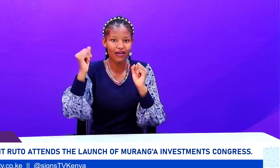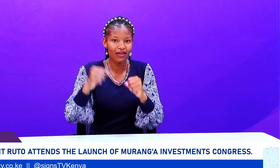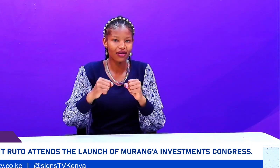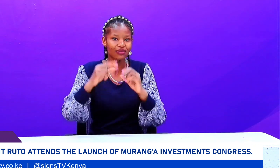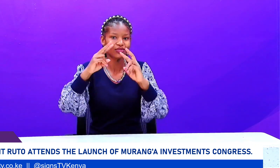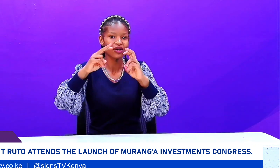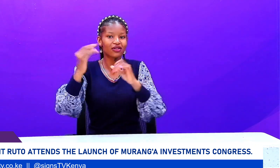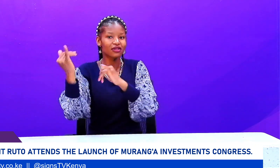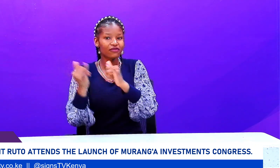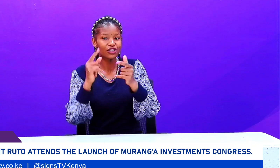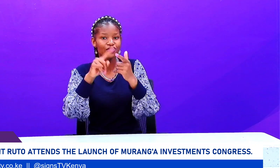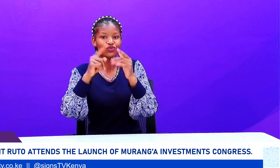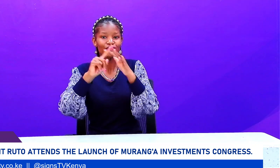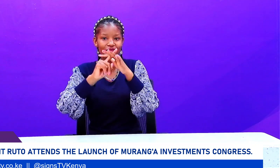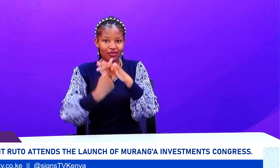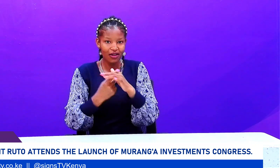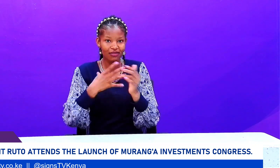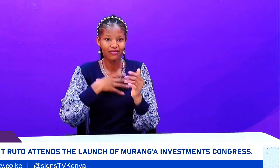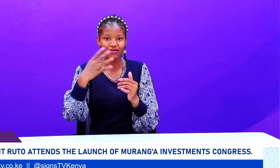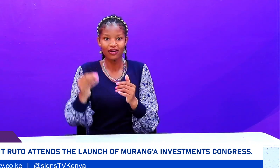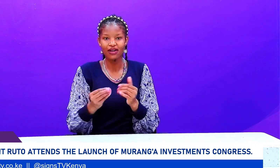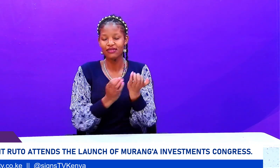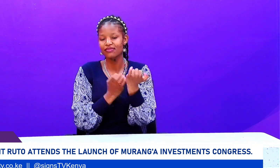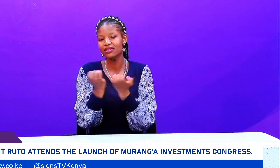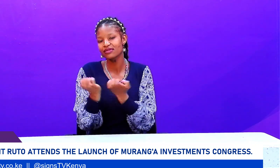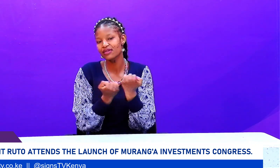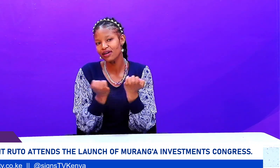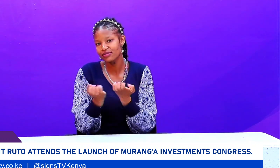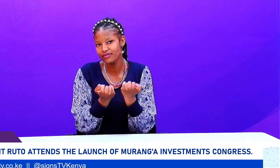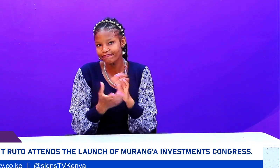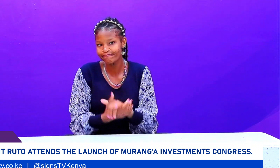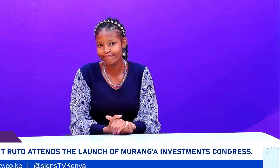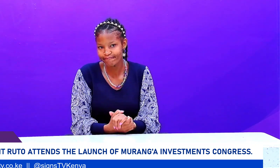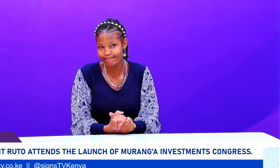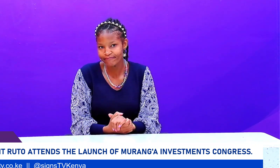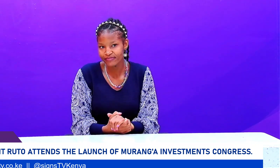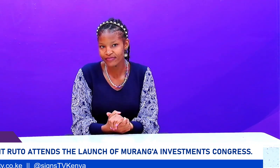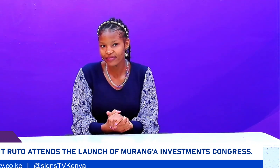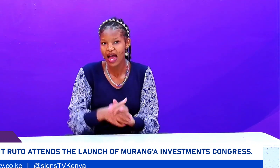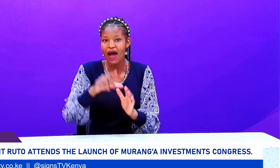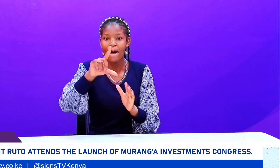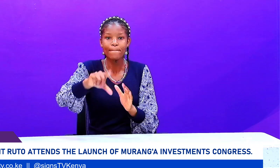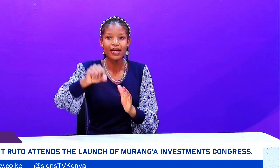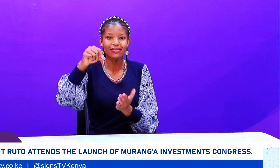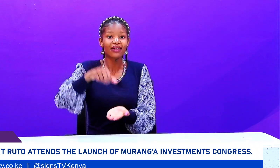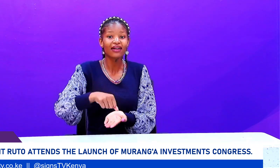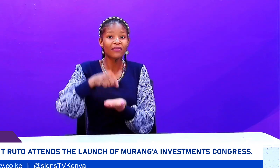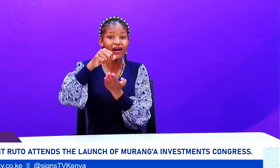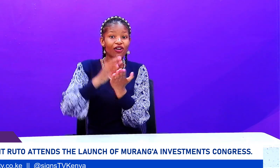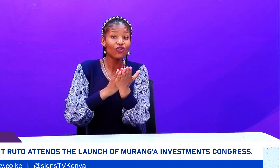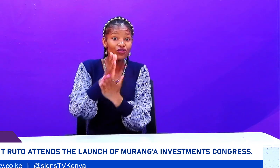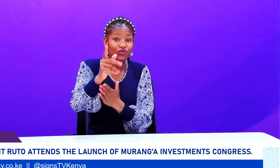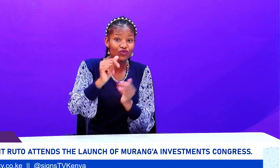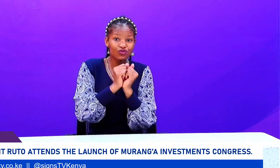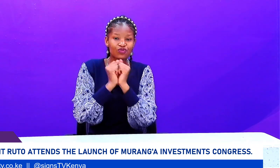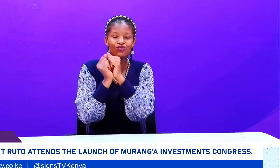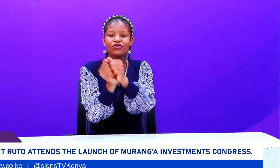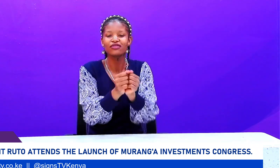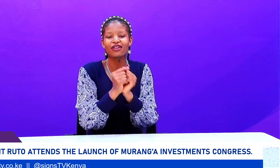harmonize licensing between both levels of government in order to enable investors to start and to run